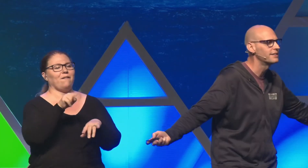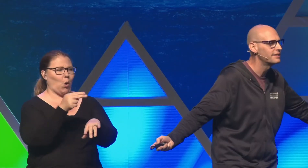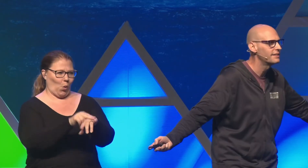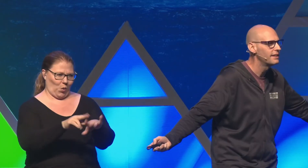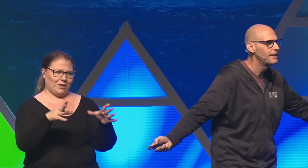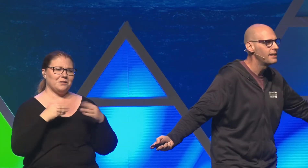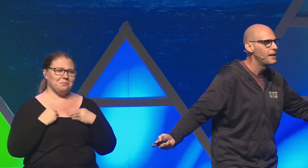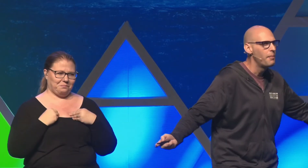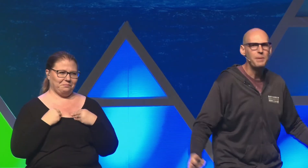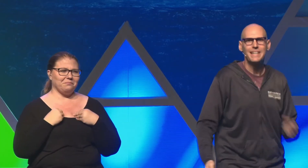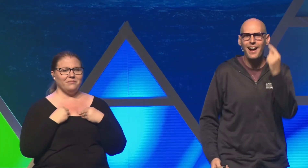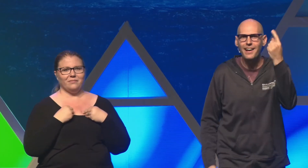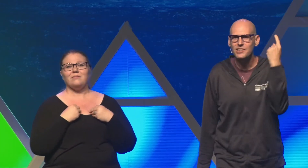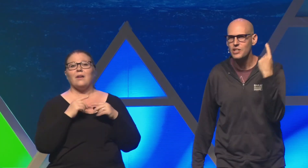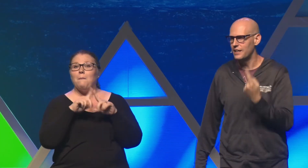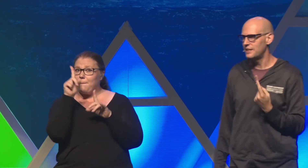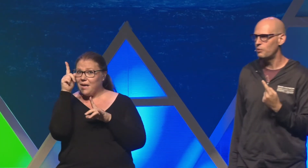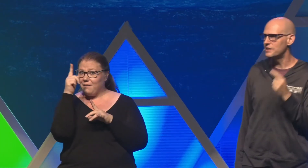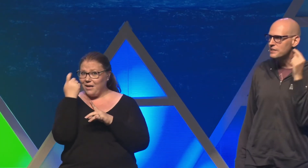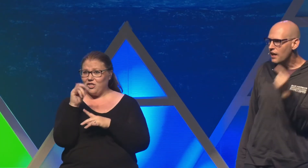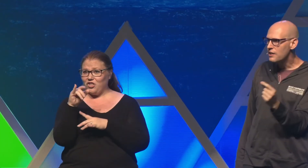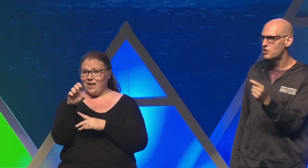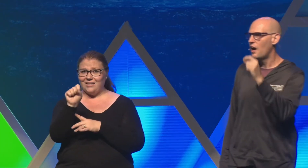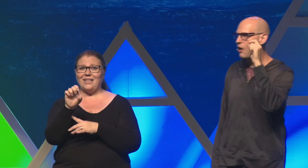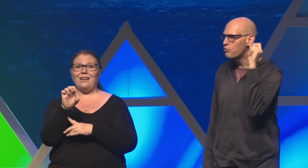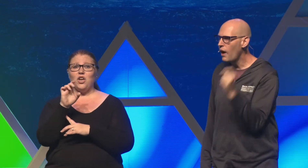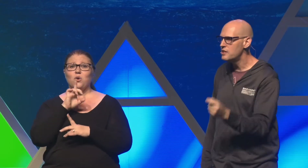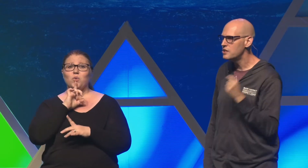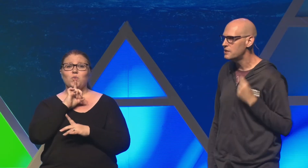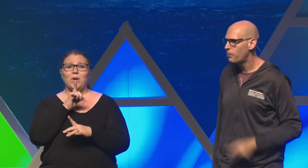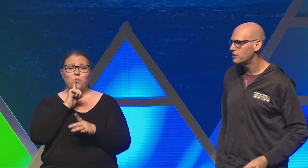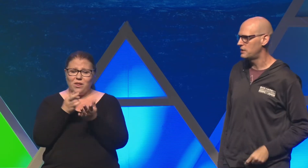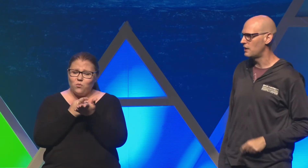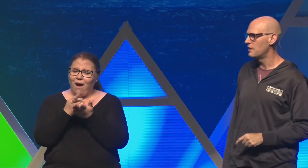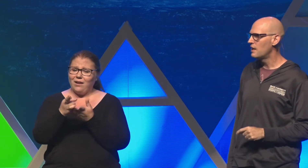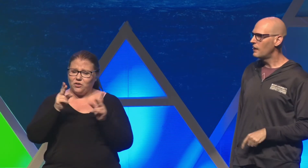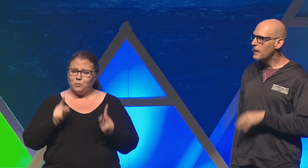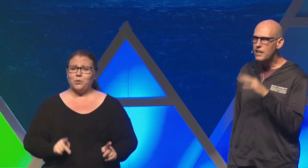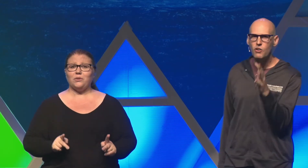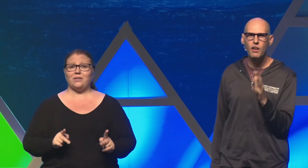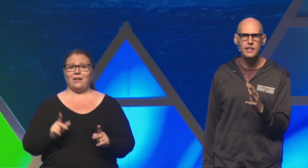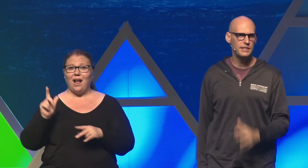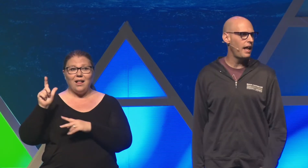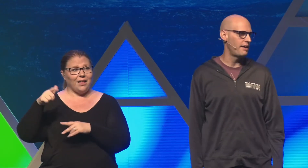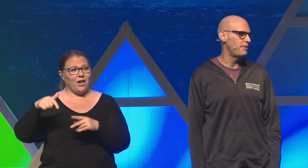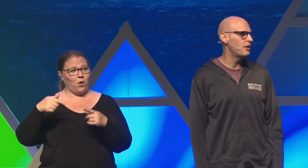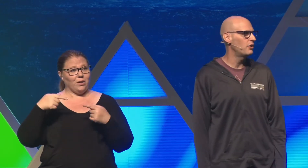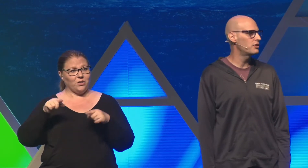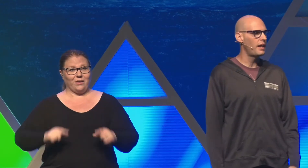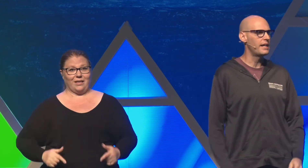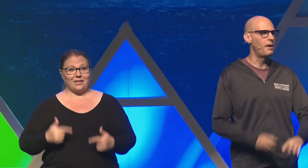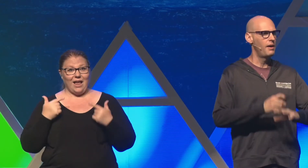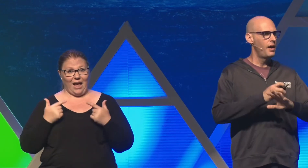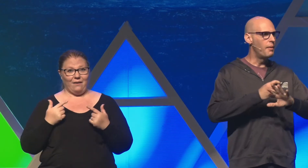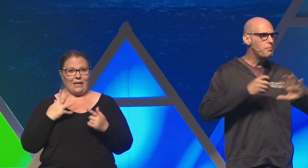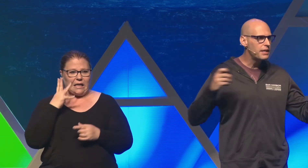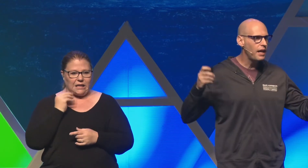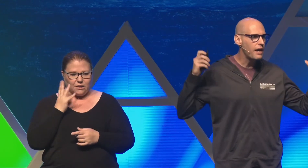course. But because Jesse was such a righteous person, later on in his life, he goes through like